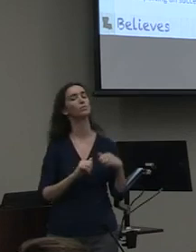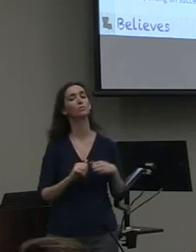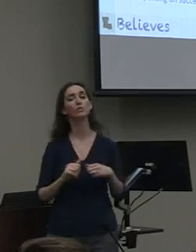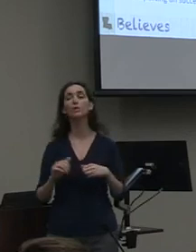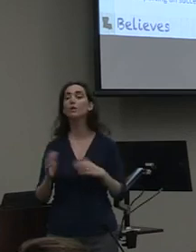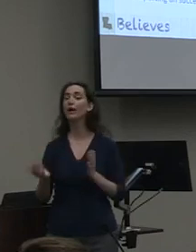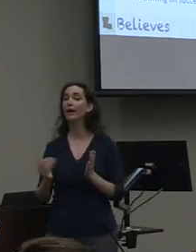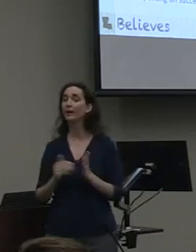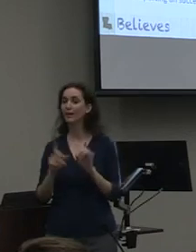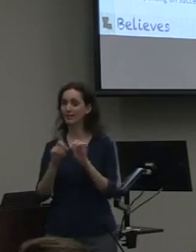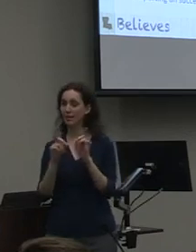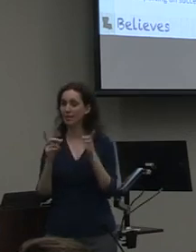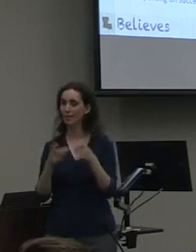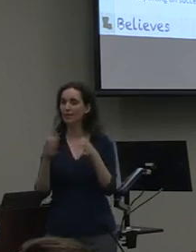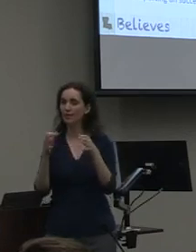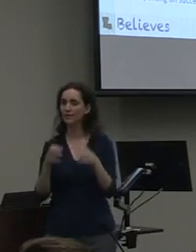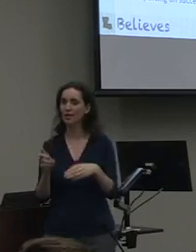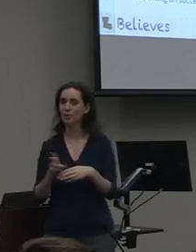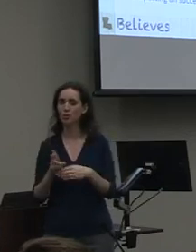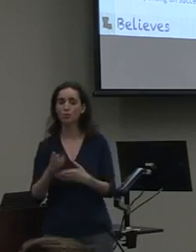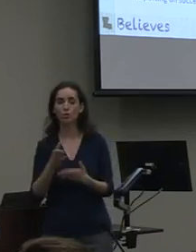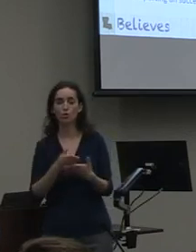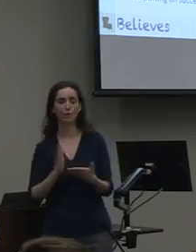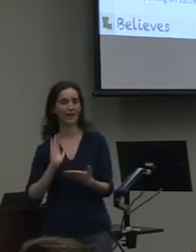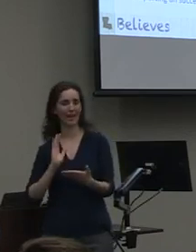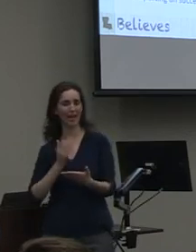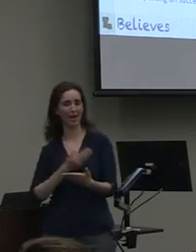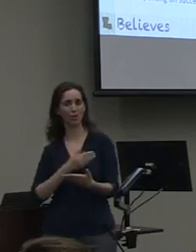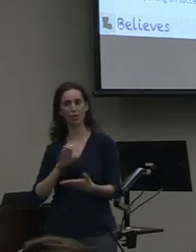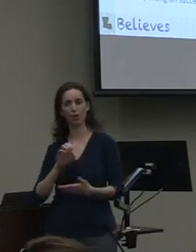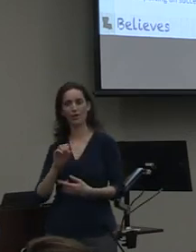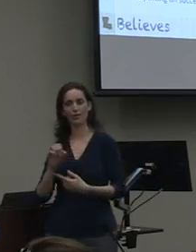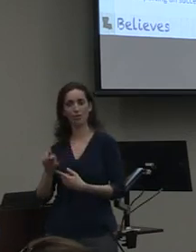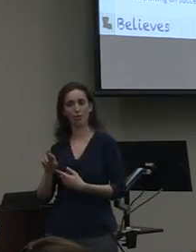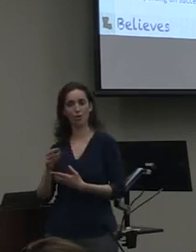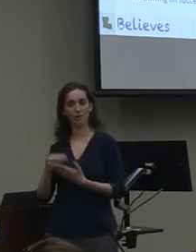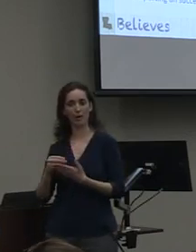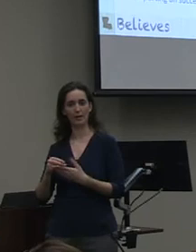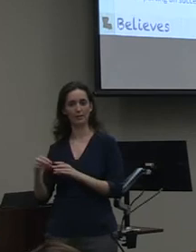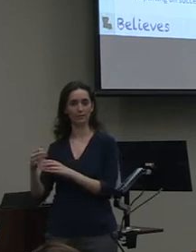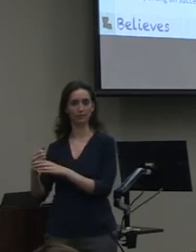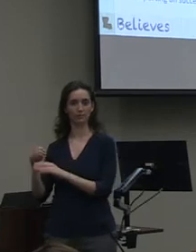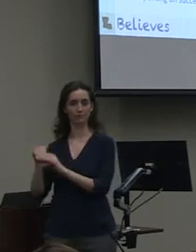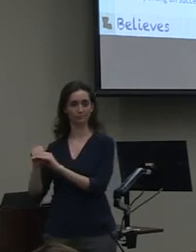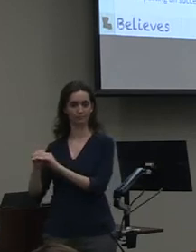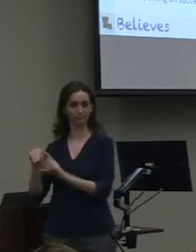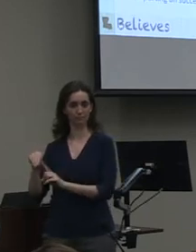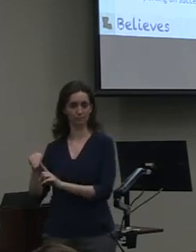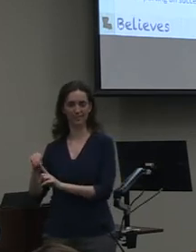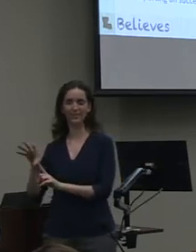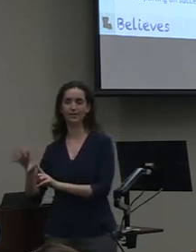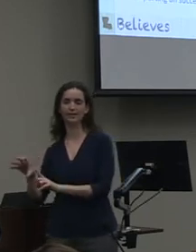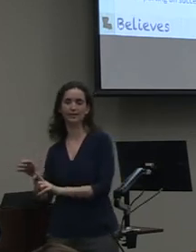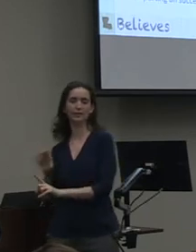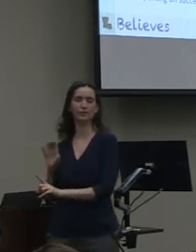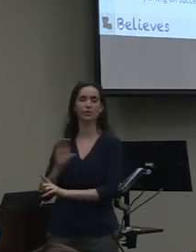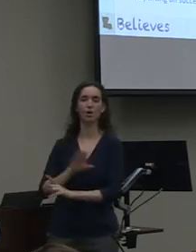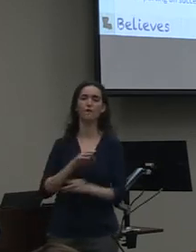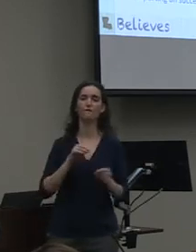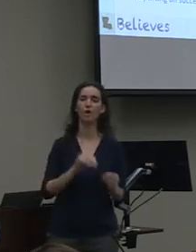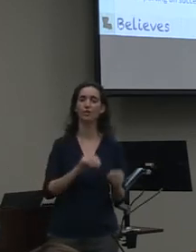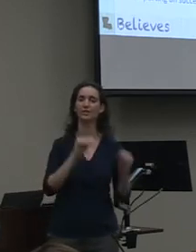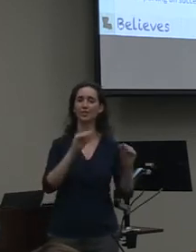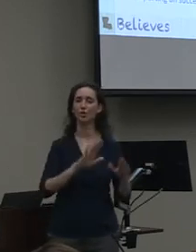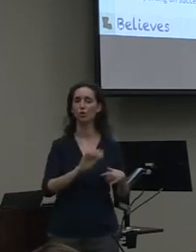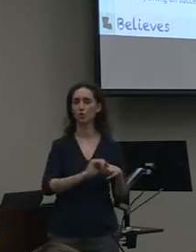has decided to use some of our ESSER set-aside funds to fund this training for those teachers. So